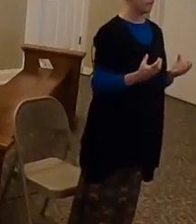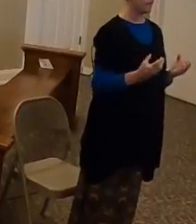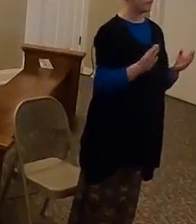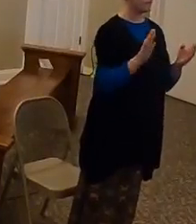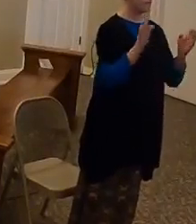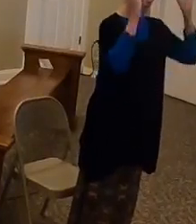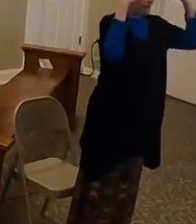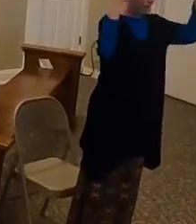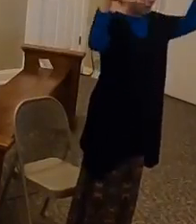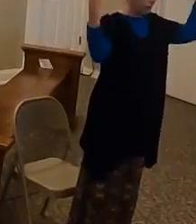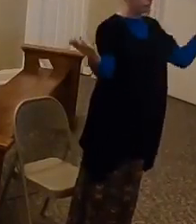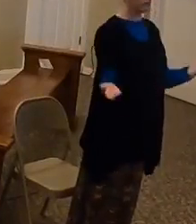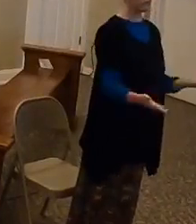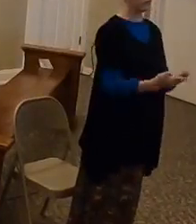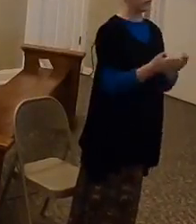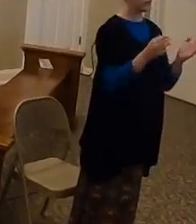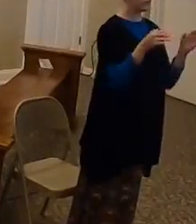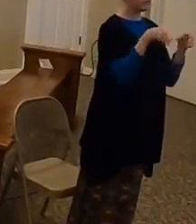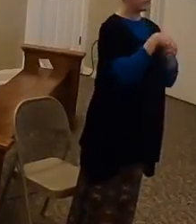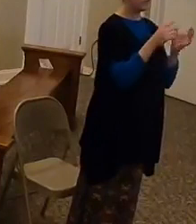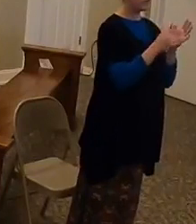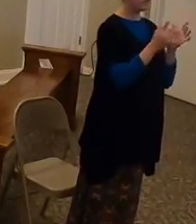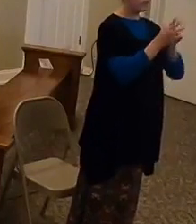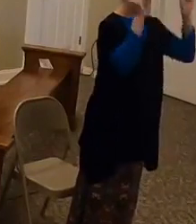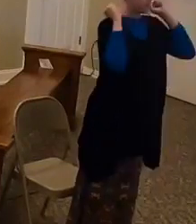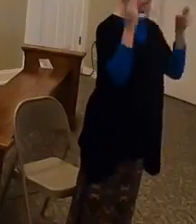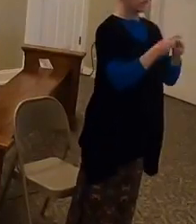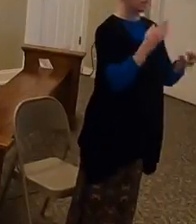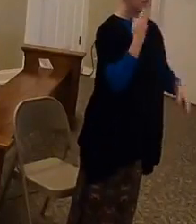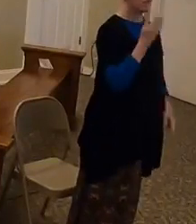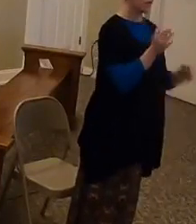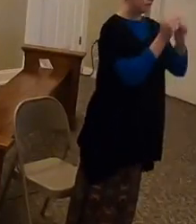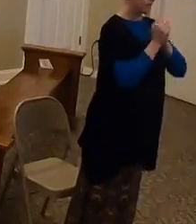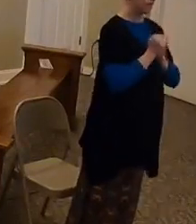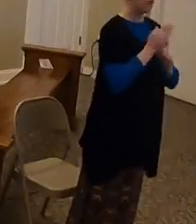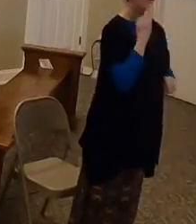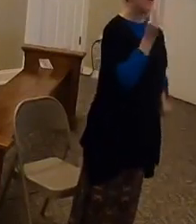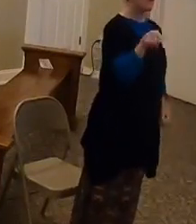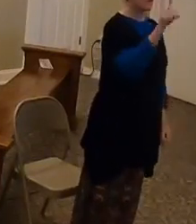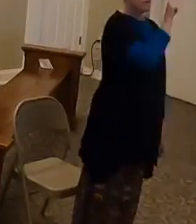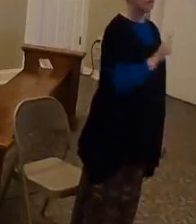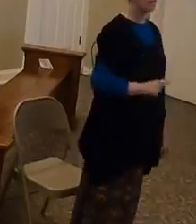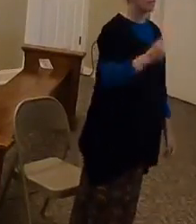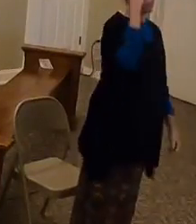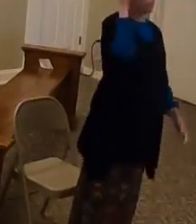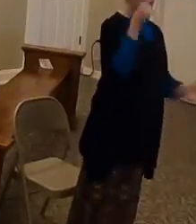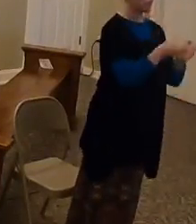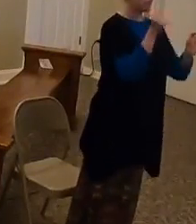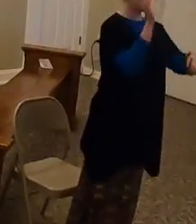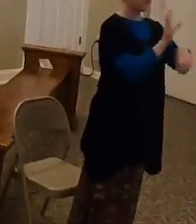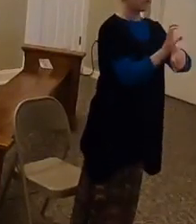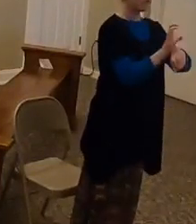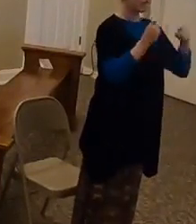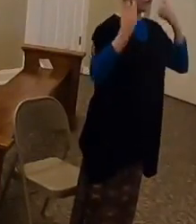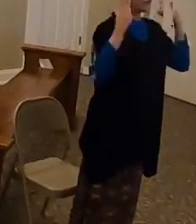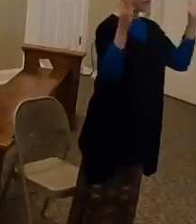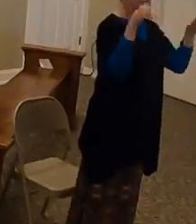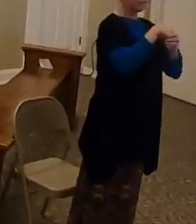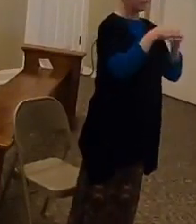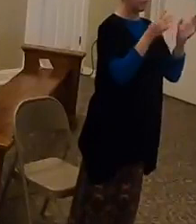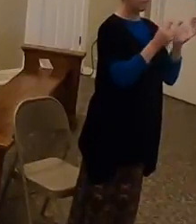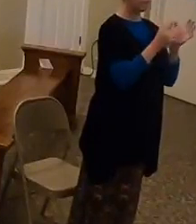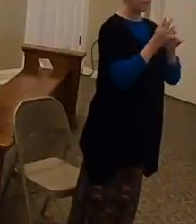will be done in this service. In Jesus' mighty name, we thank you. Amen. Let's thank the Lord for it, church. Hallelujah.